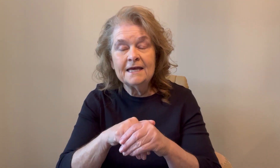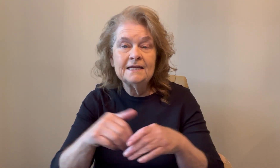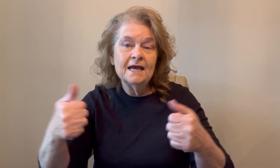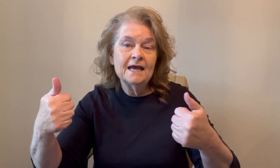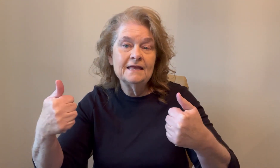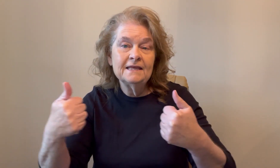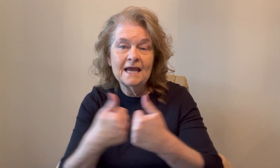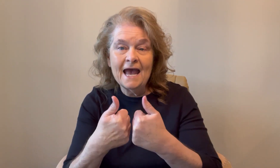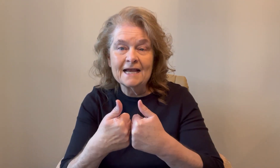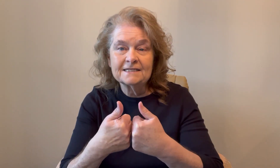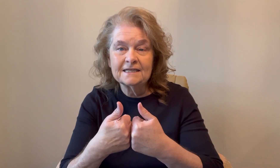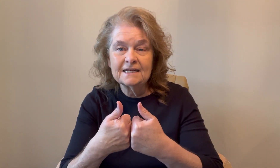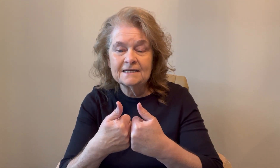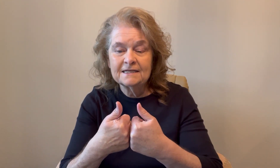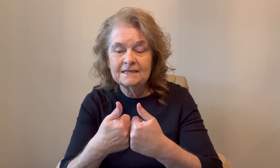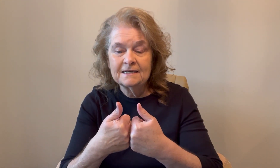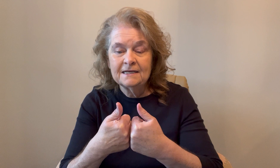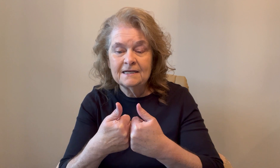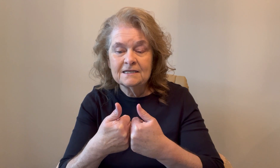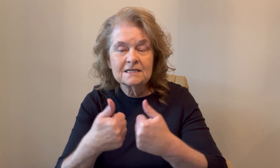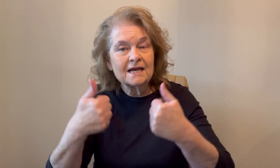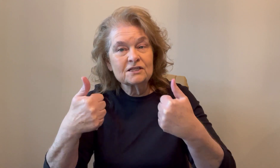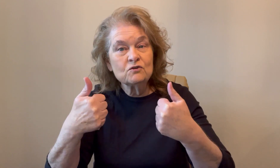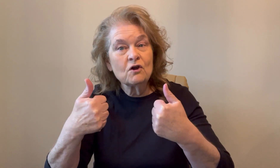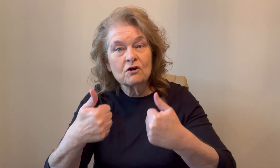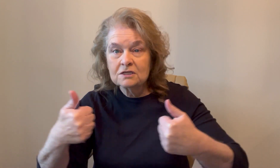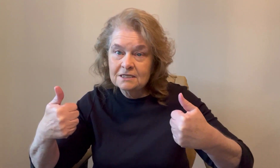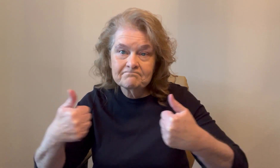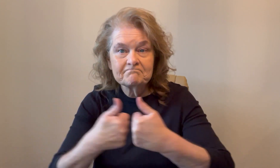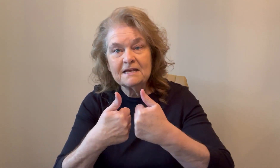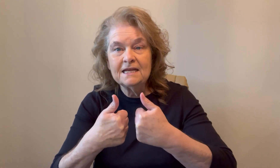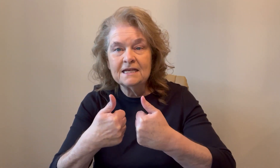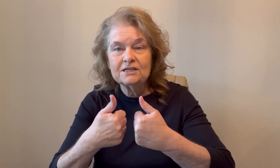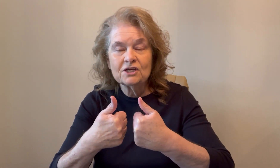in the accident? It's like 2 cars hitting each other.